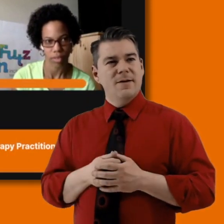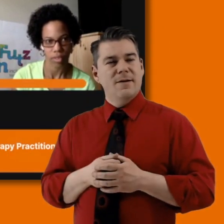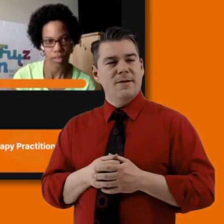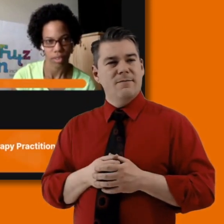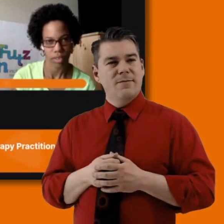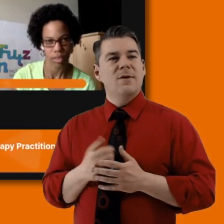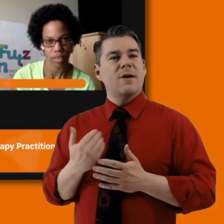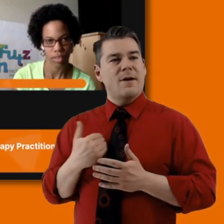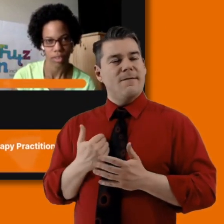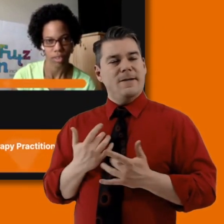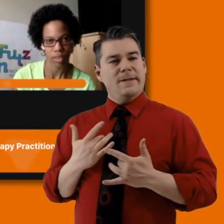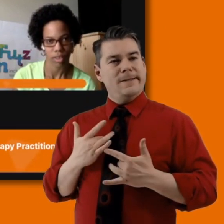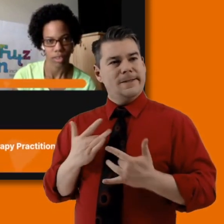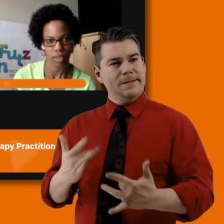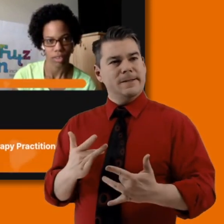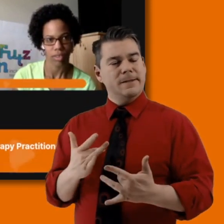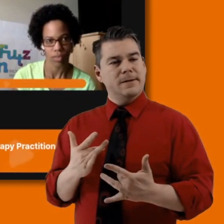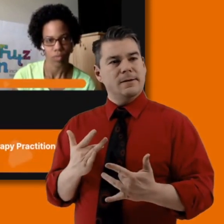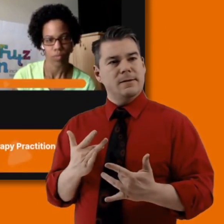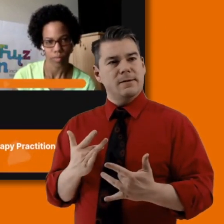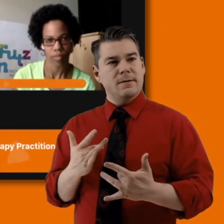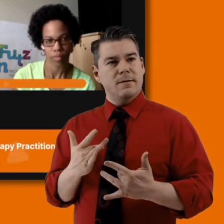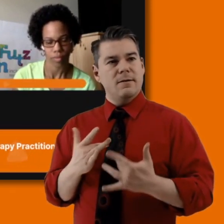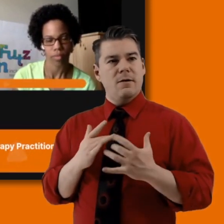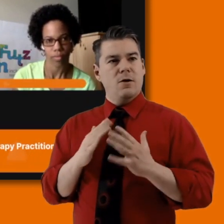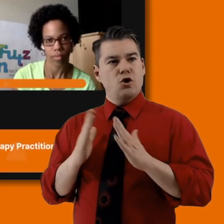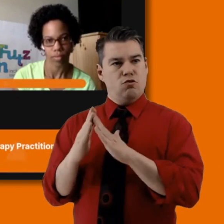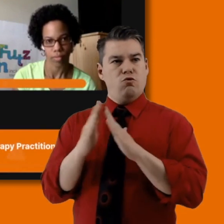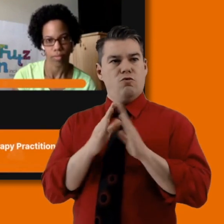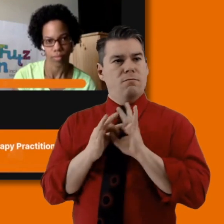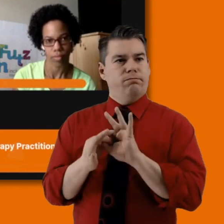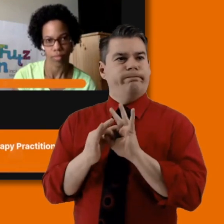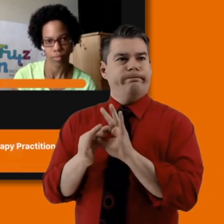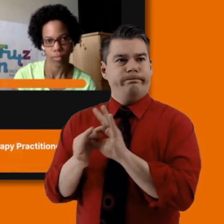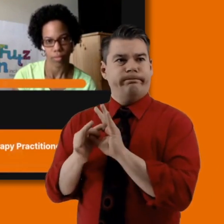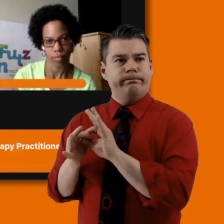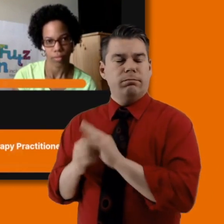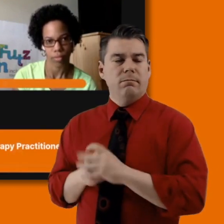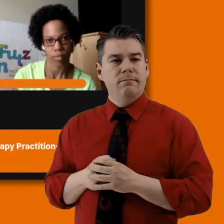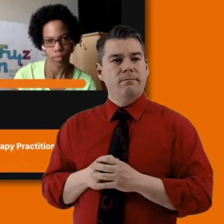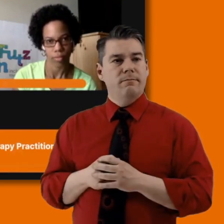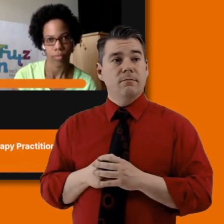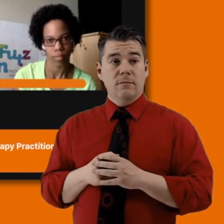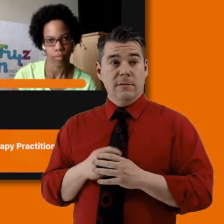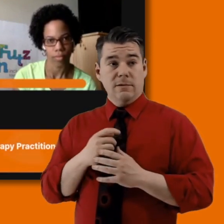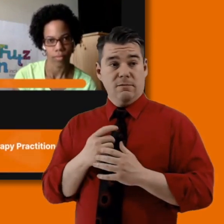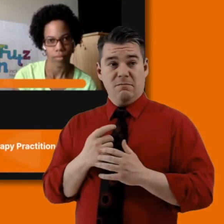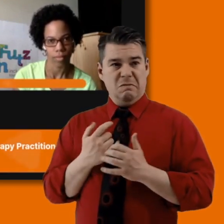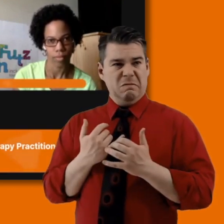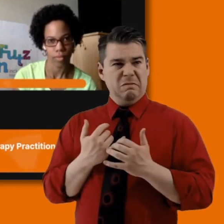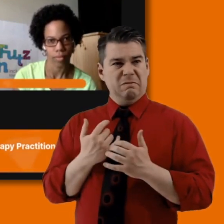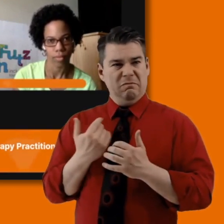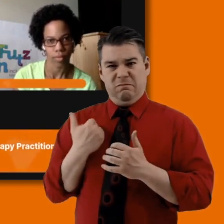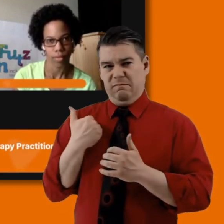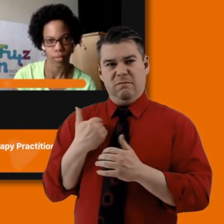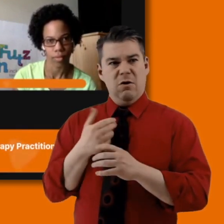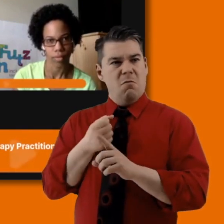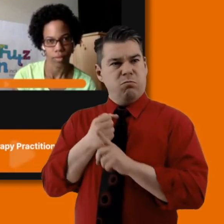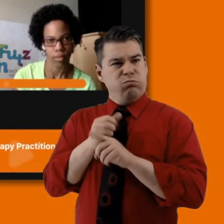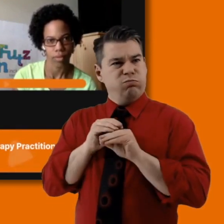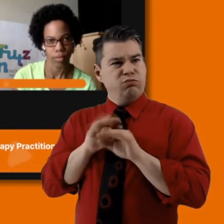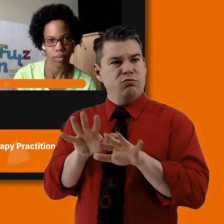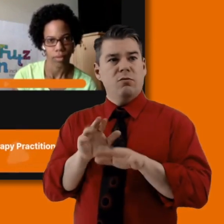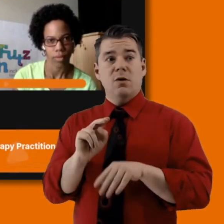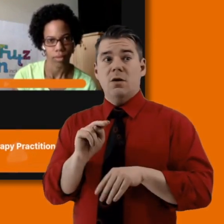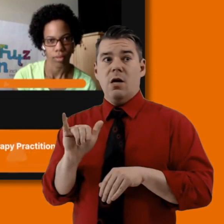we have a propensity towards being very community oriented. So when this first happened, NYSOTA